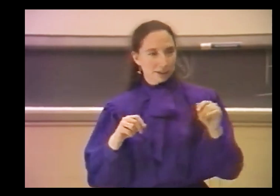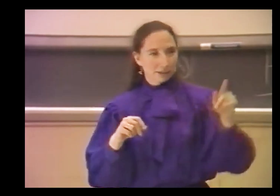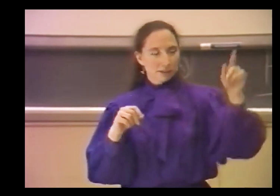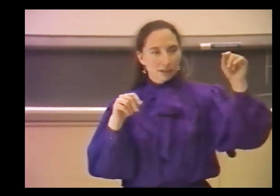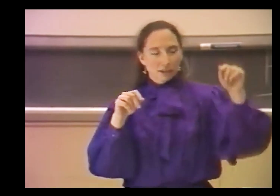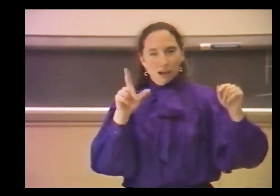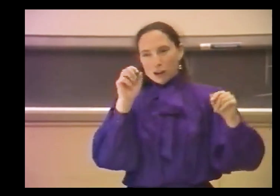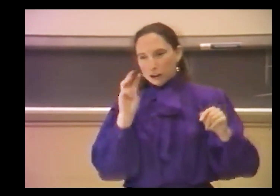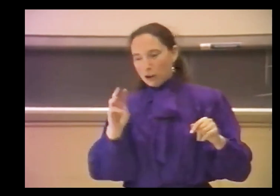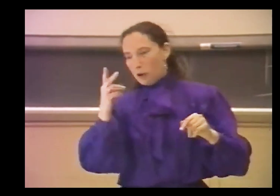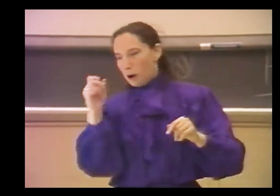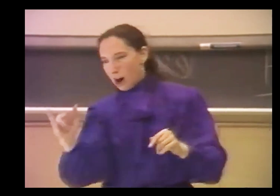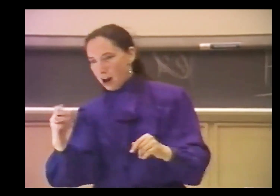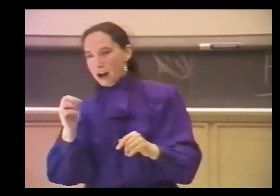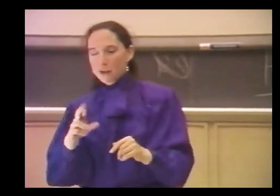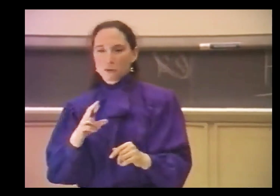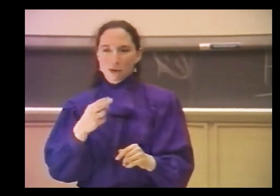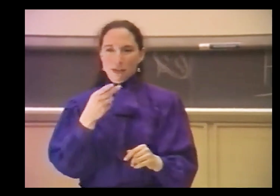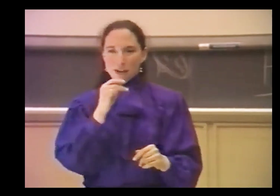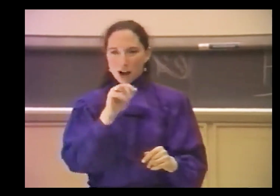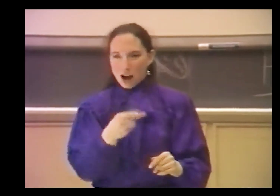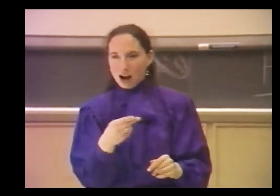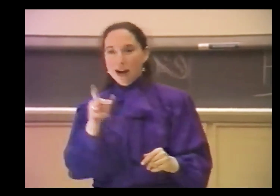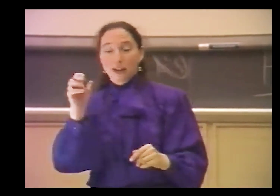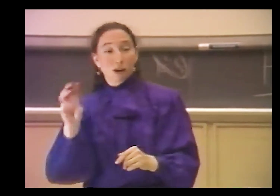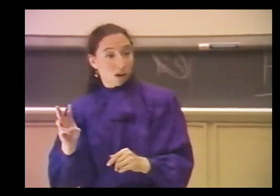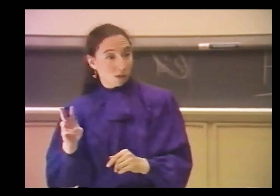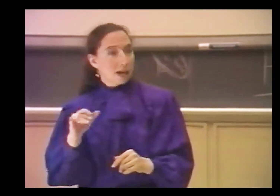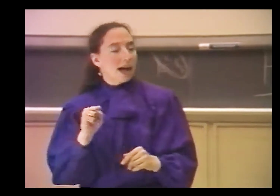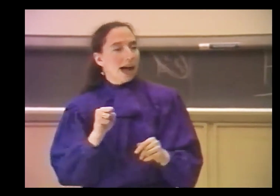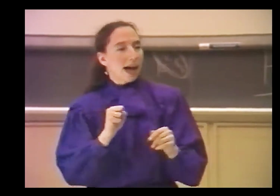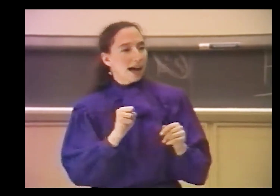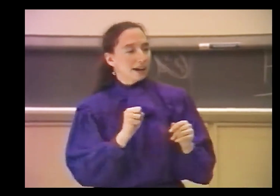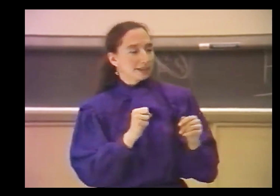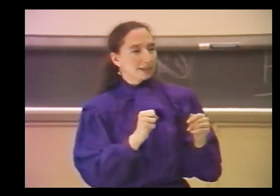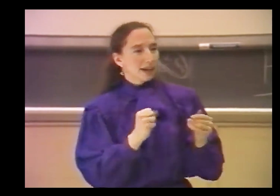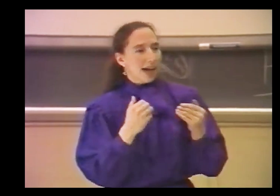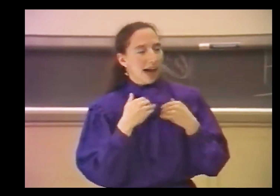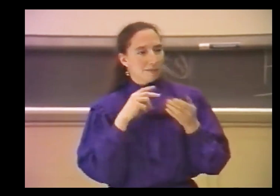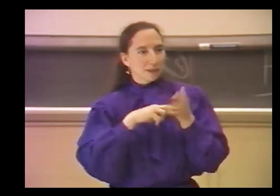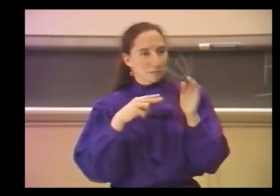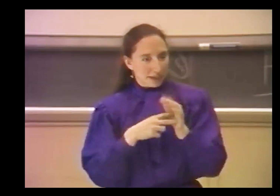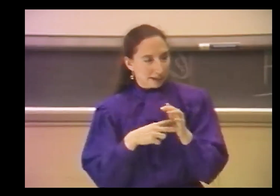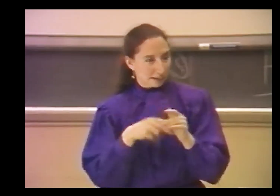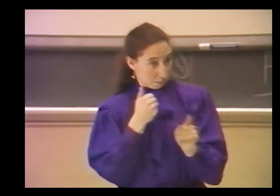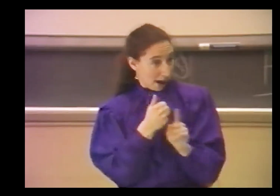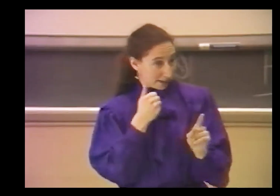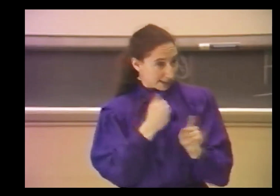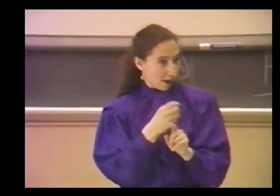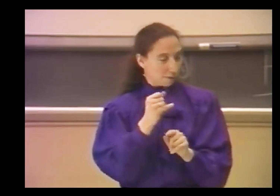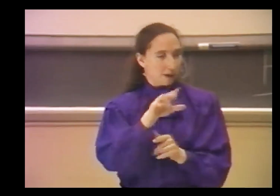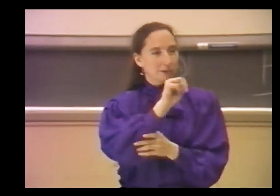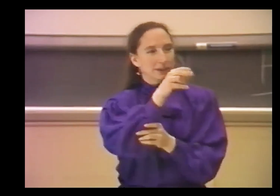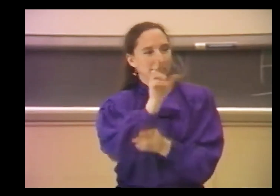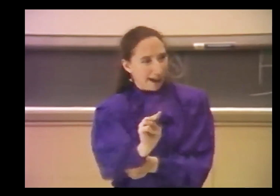the low-high or the high-low, as having the meaning by itself of